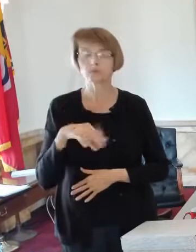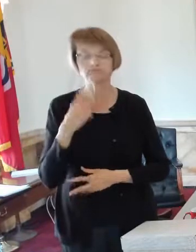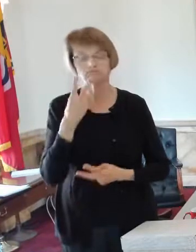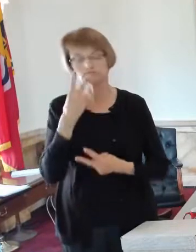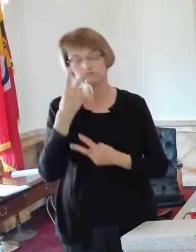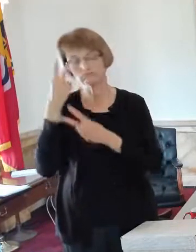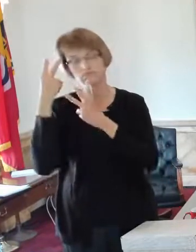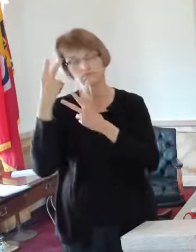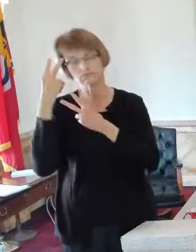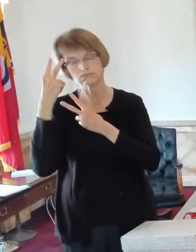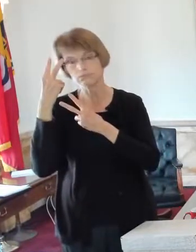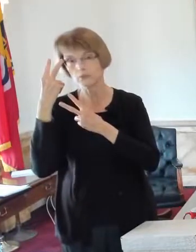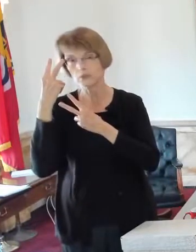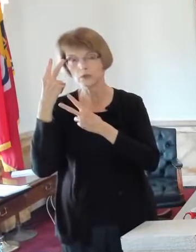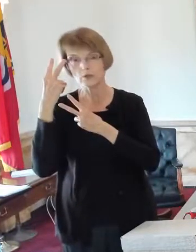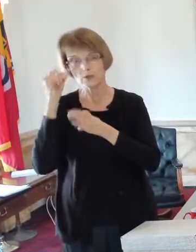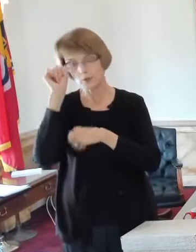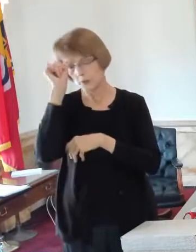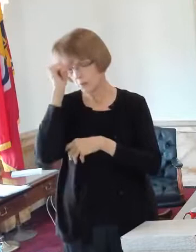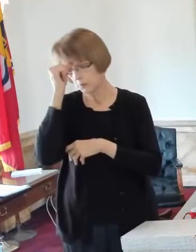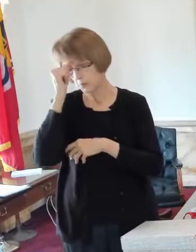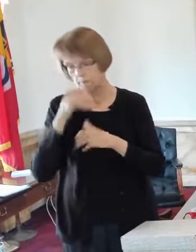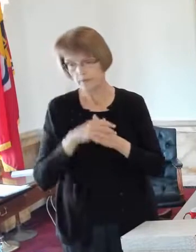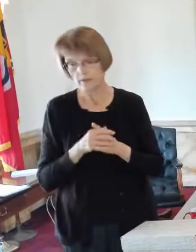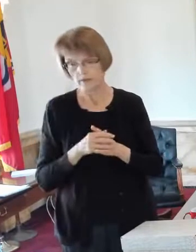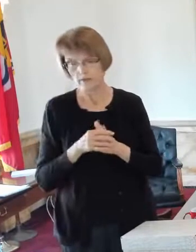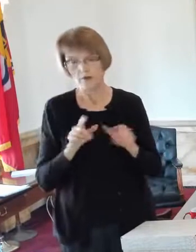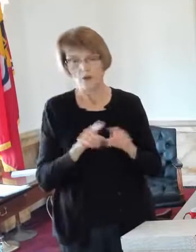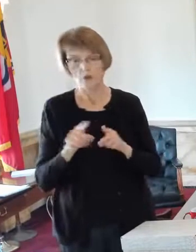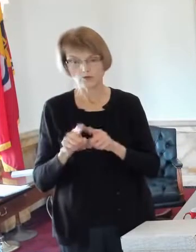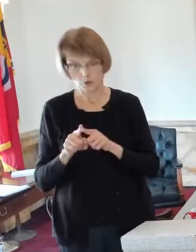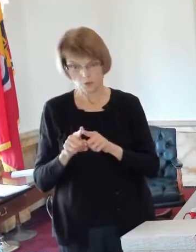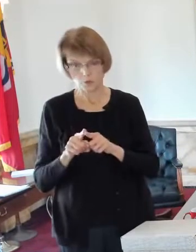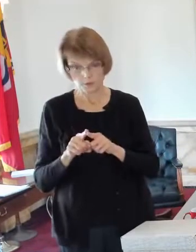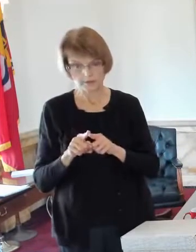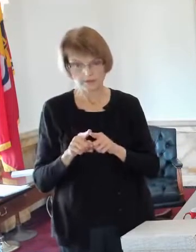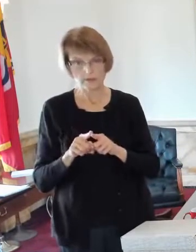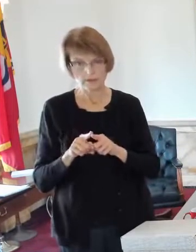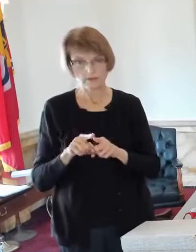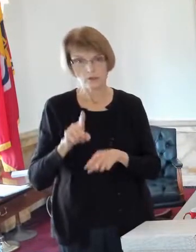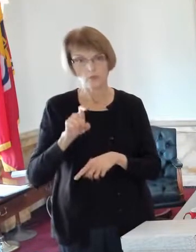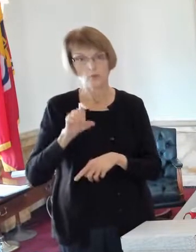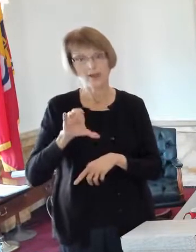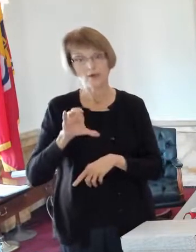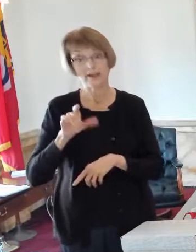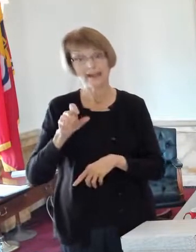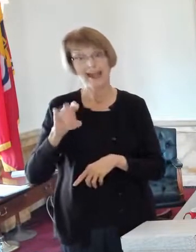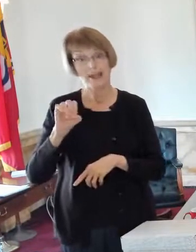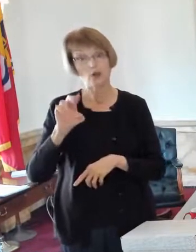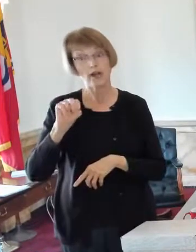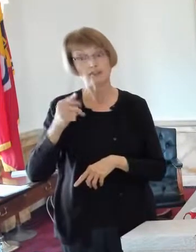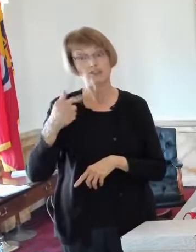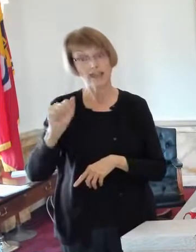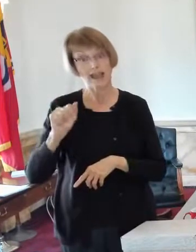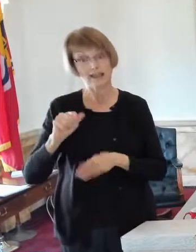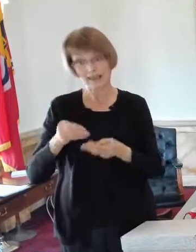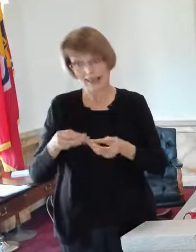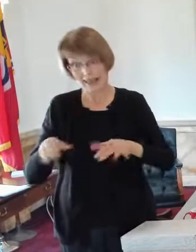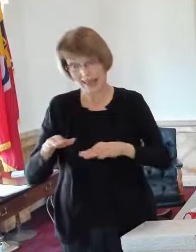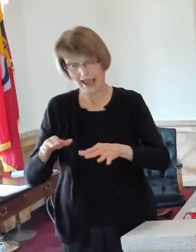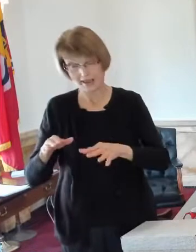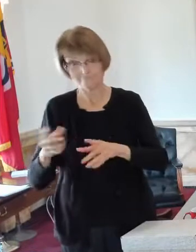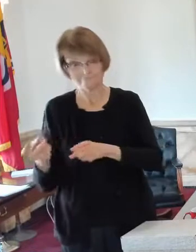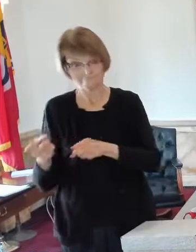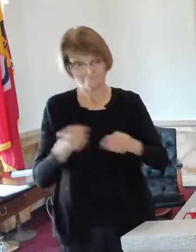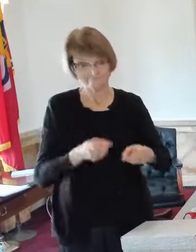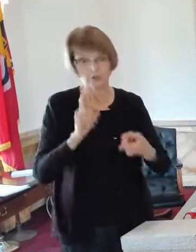memorable. The day that we turned over the 100-acre NGA site to the federal government after a couple